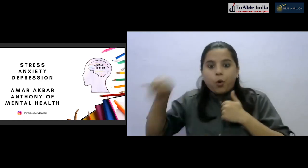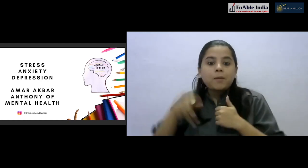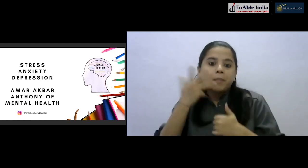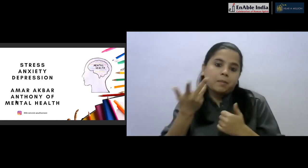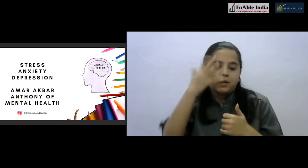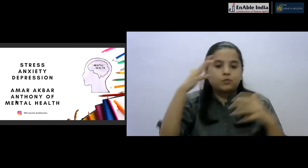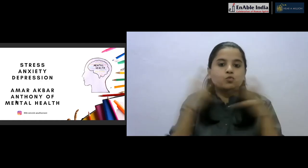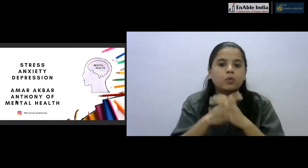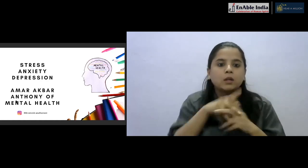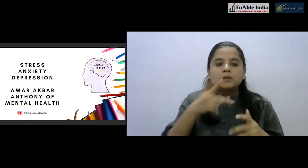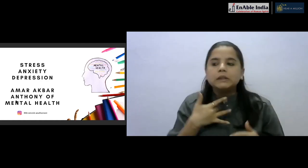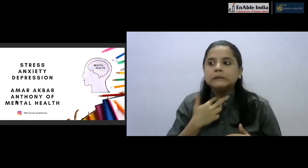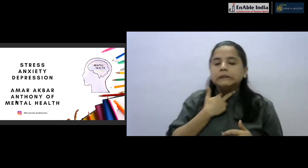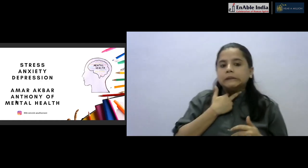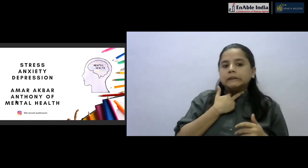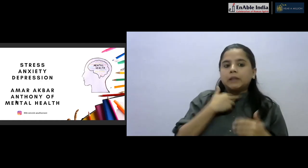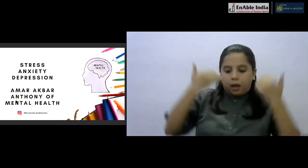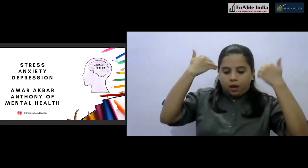it's a threat. It's a threat for your body.